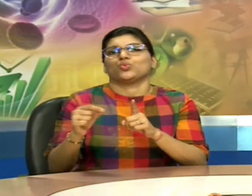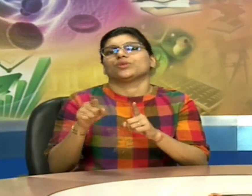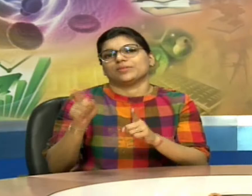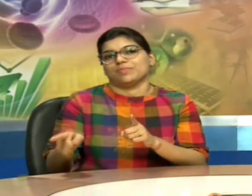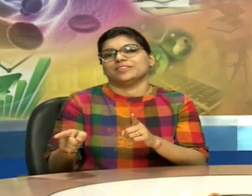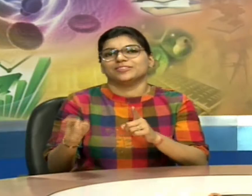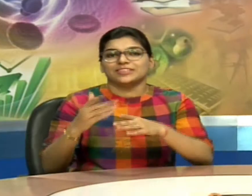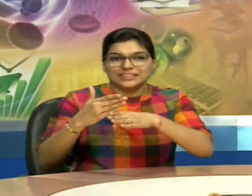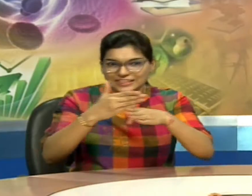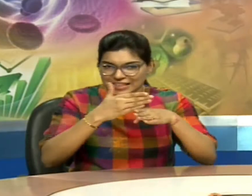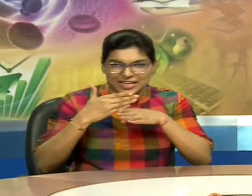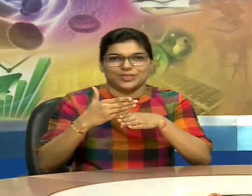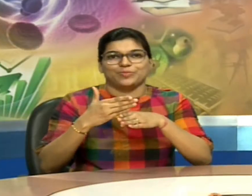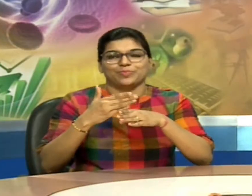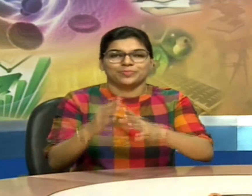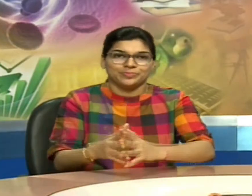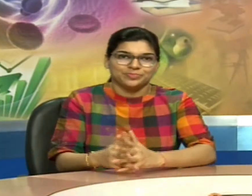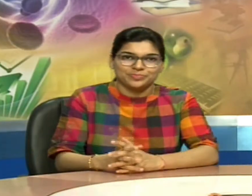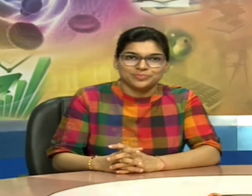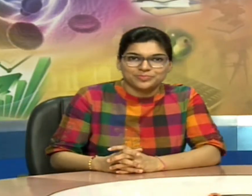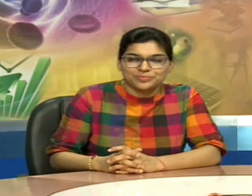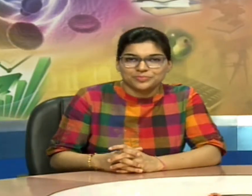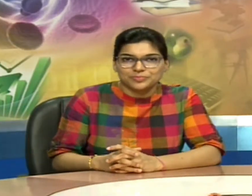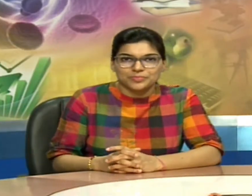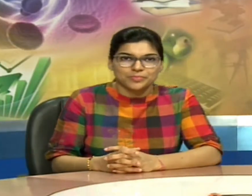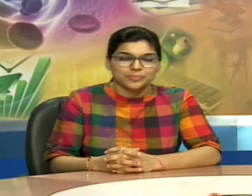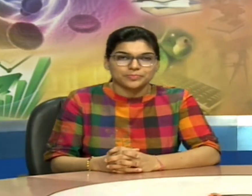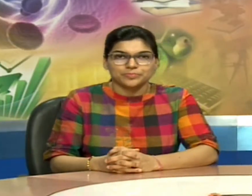us live our life better.